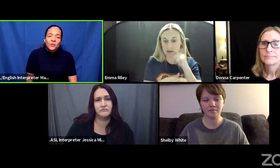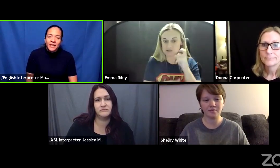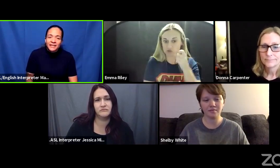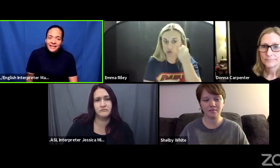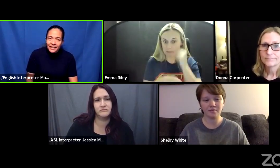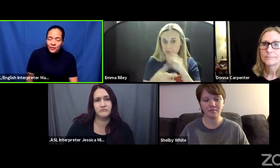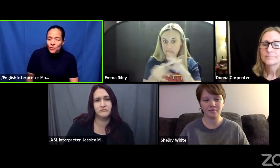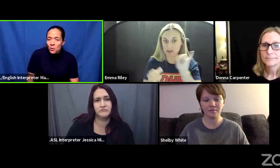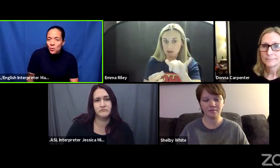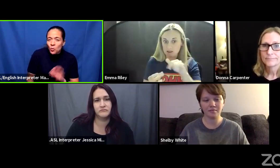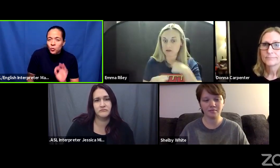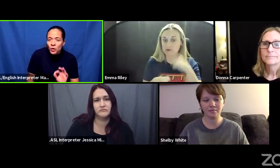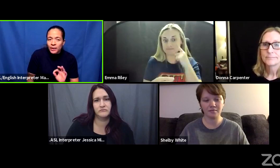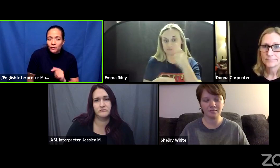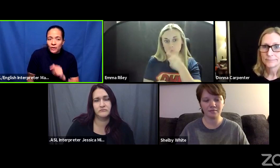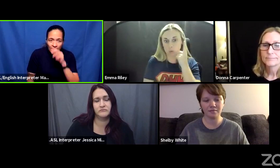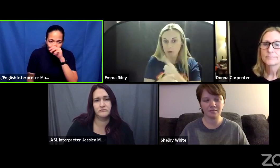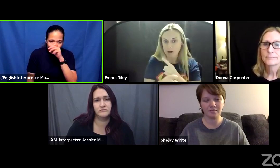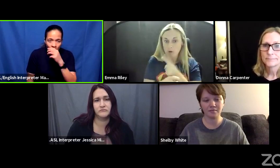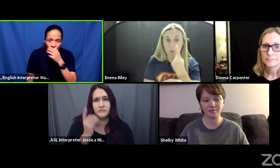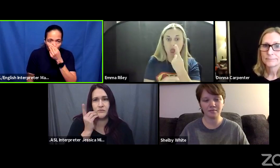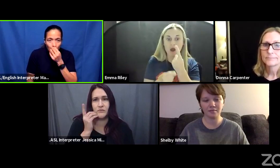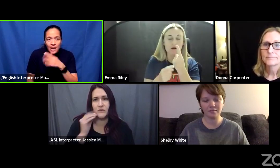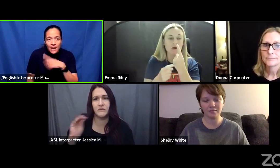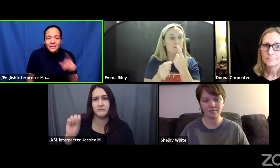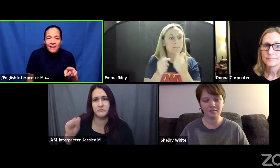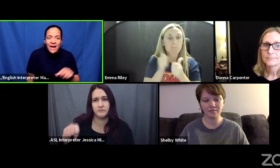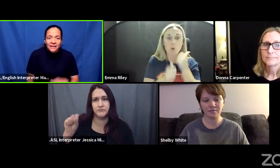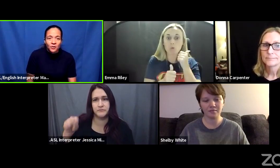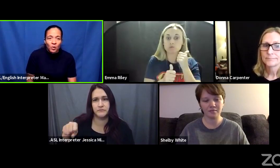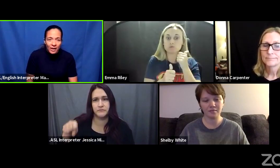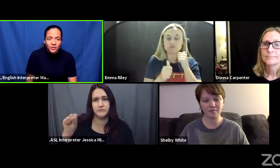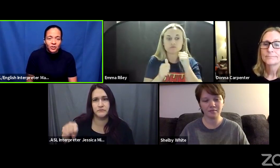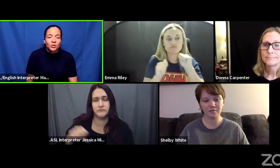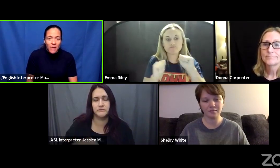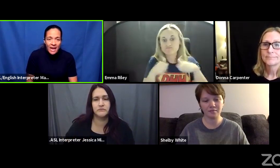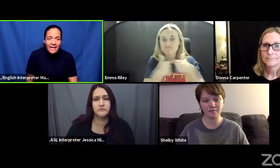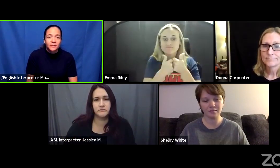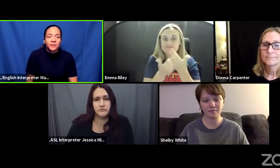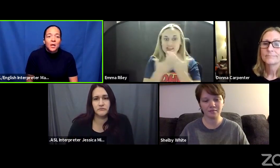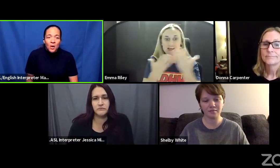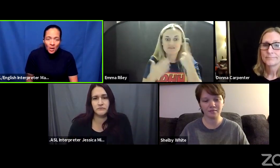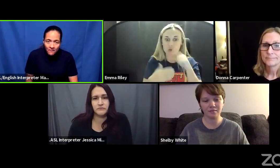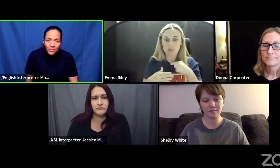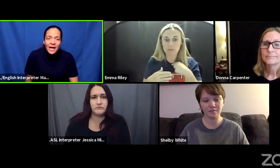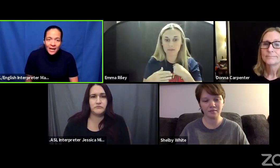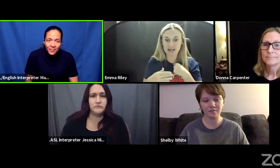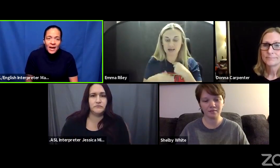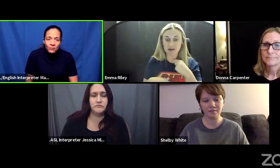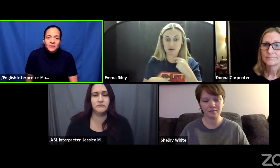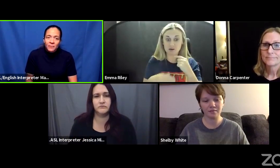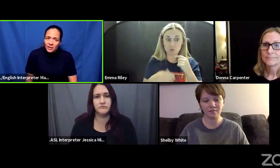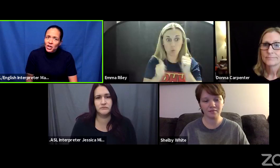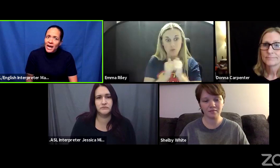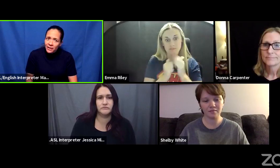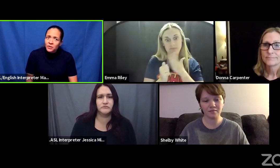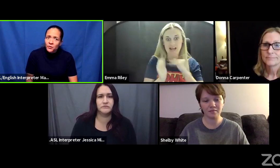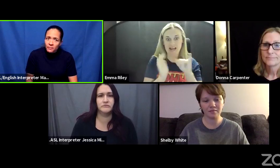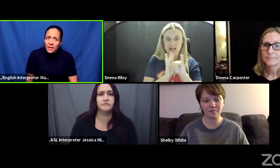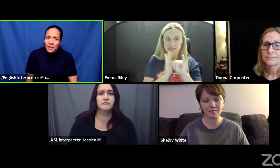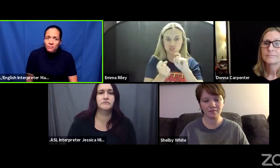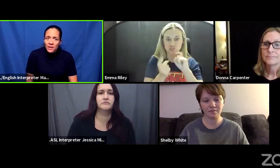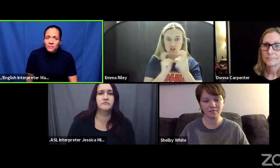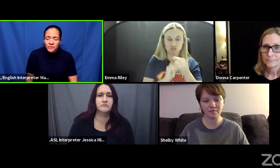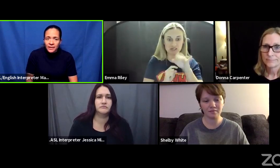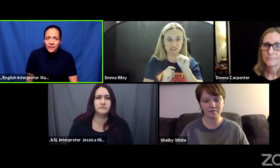I know that it didn't really tie back to the question you asked, but that was a big challenge